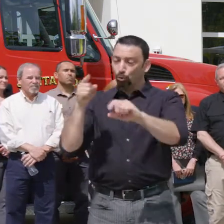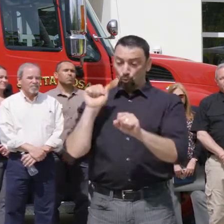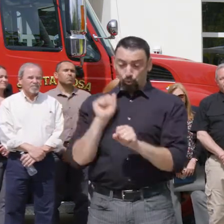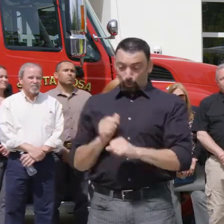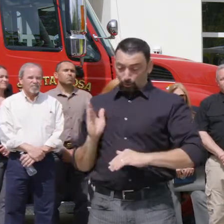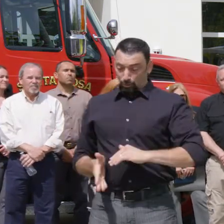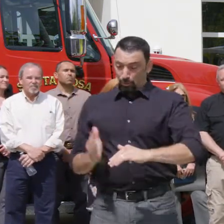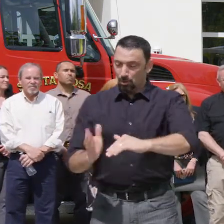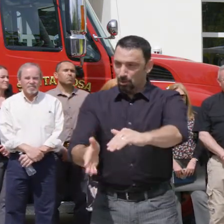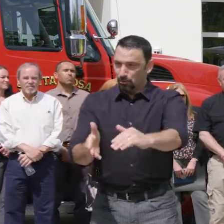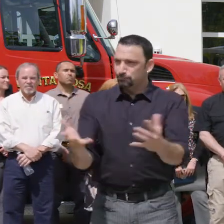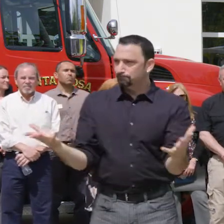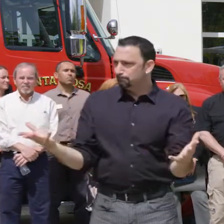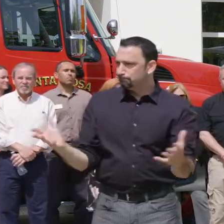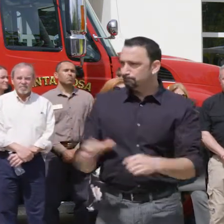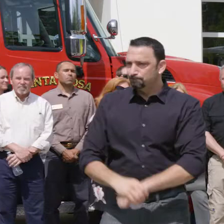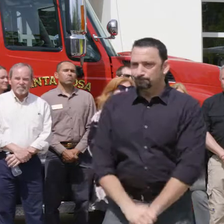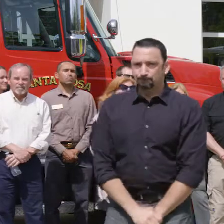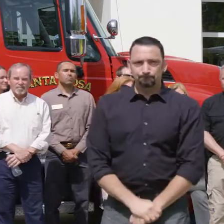it didn't delay getting work done.